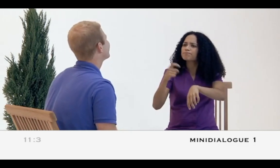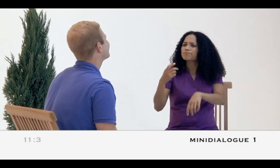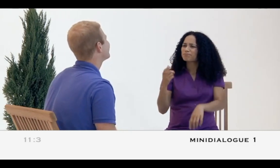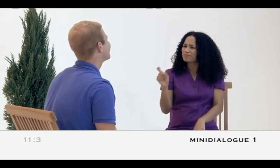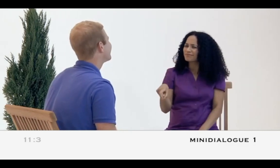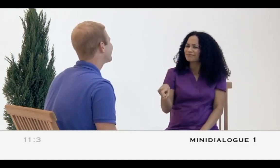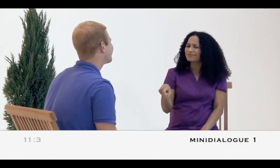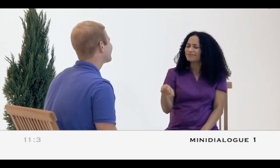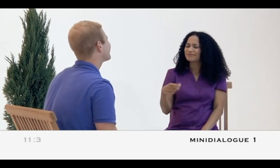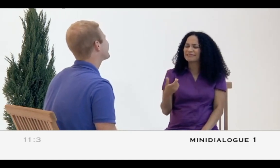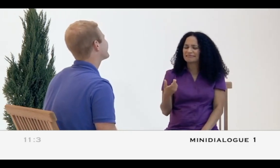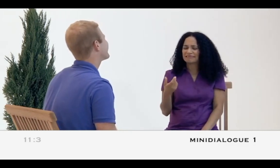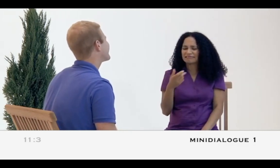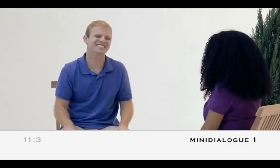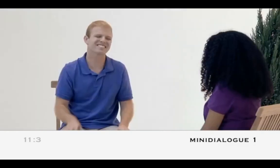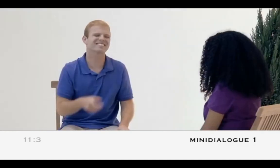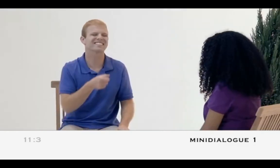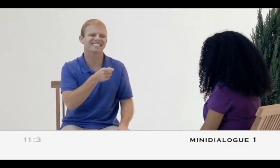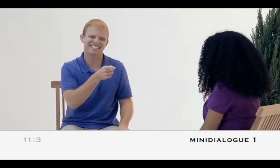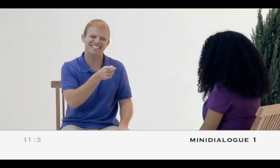And I'm going to need someone who's on time.